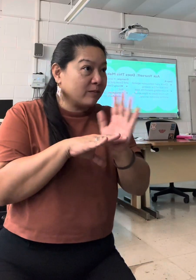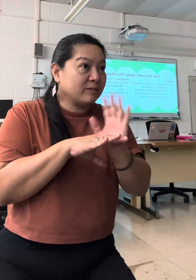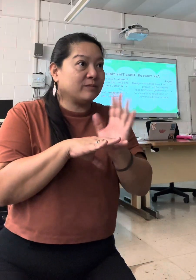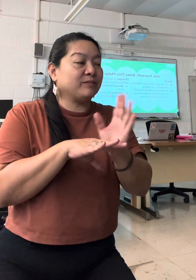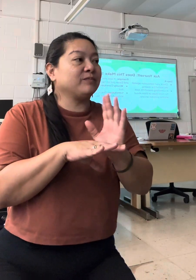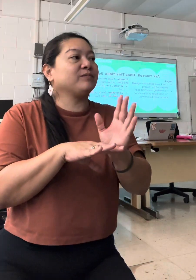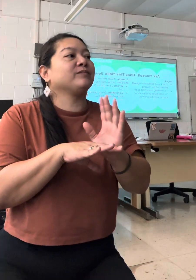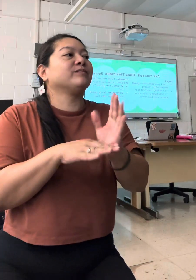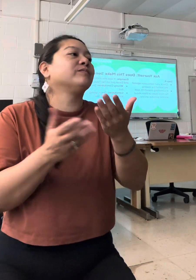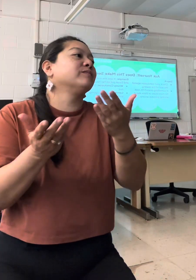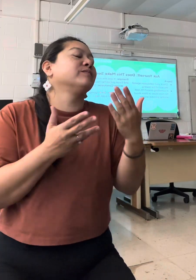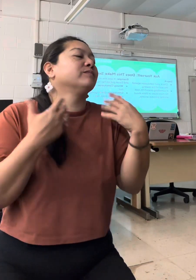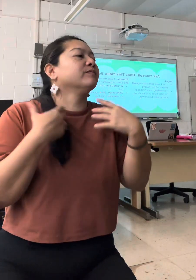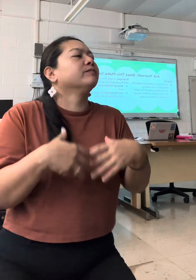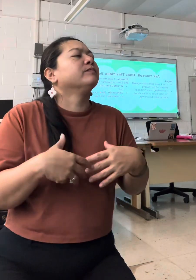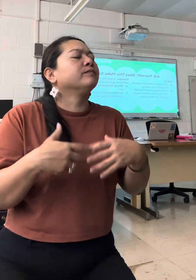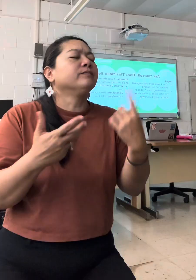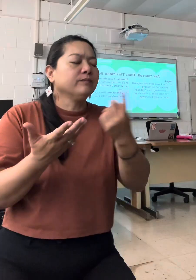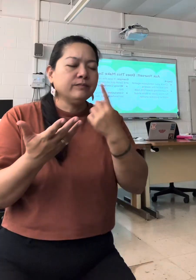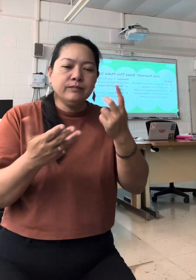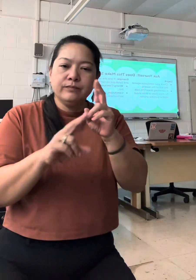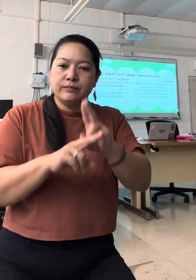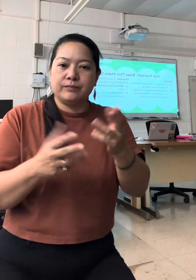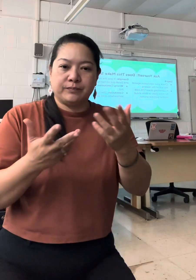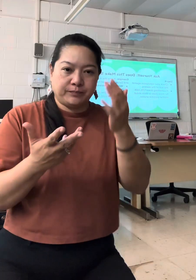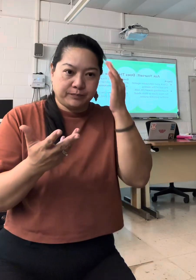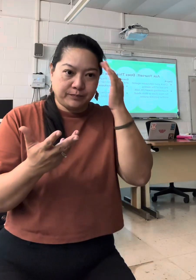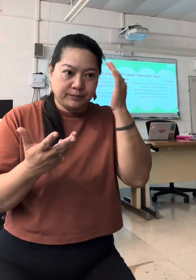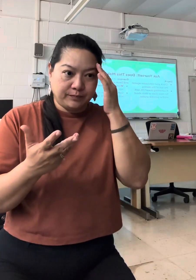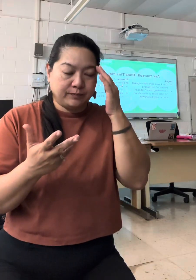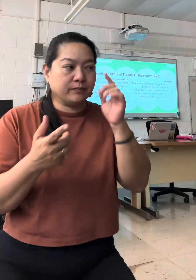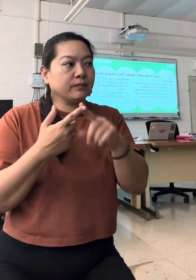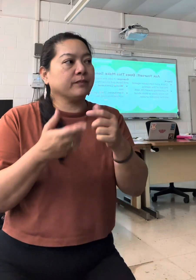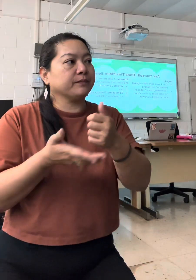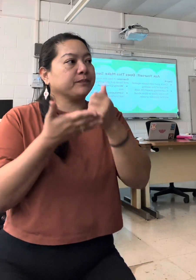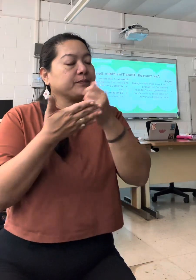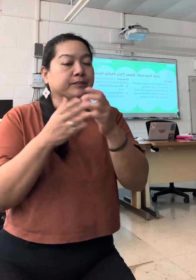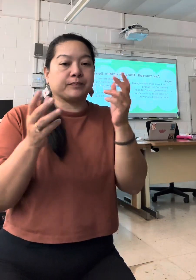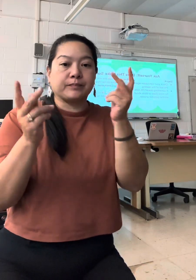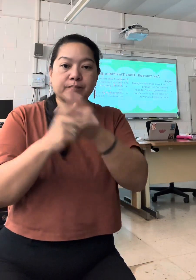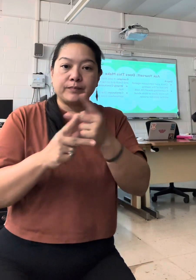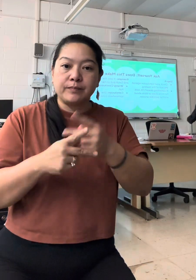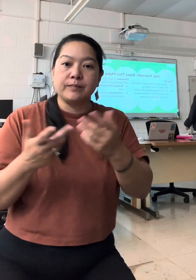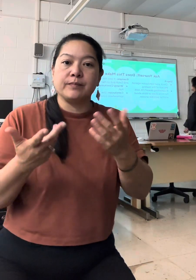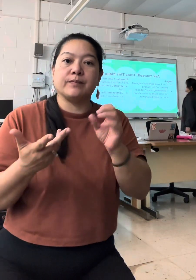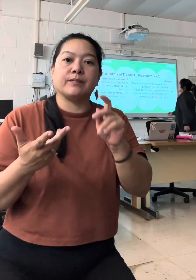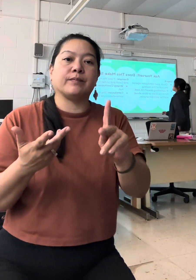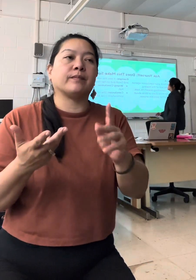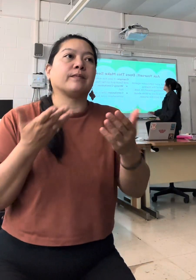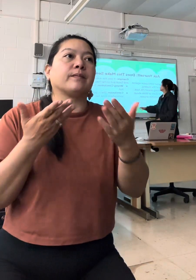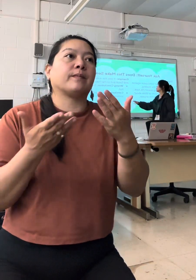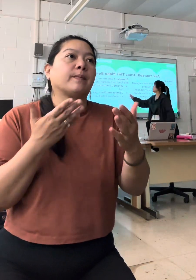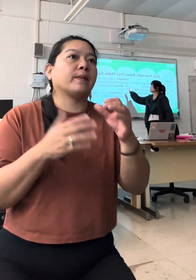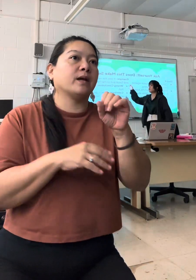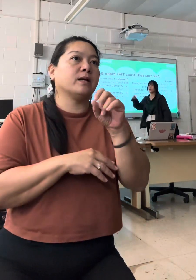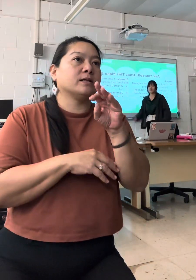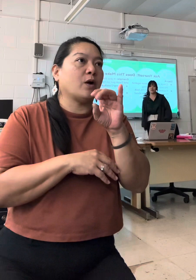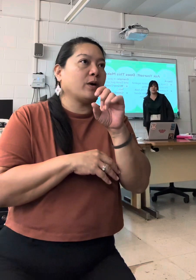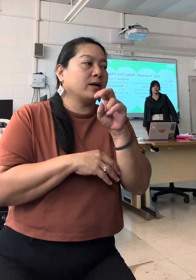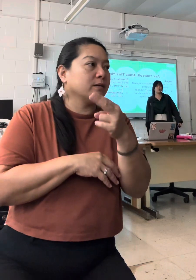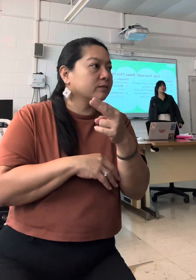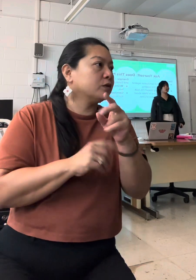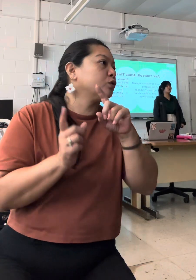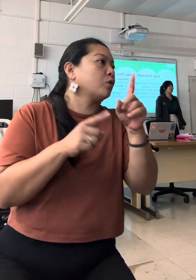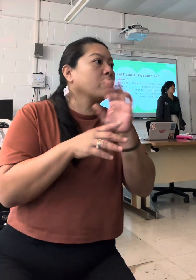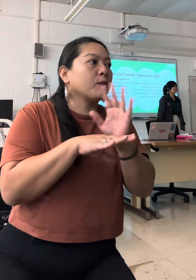Yes. Always bring a jacket. So always use what you know, right, to kind of help you figure out, okay, maybe Sarah is just going to the movie